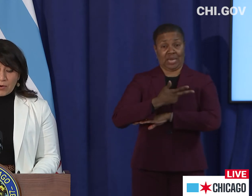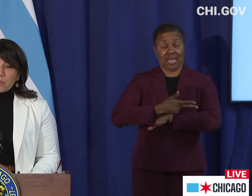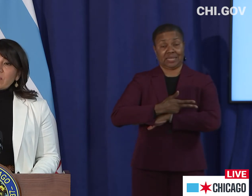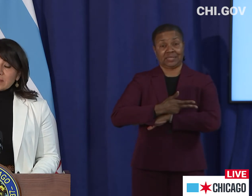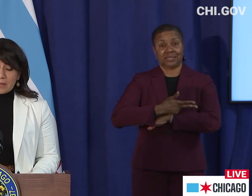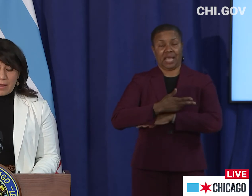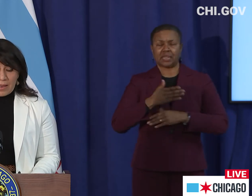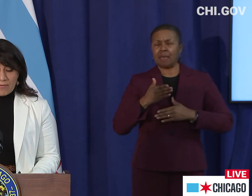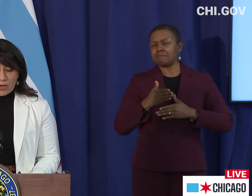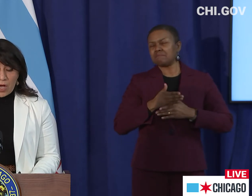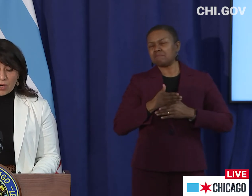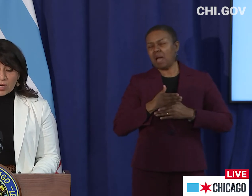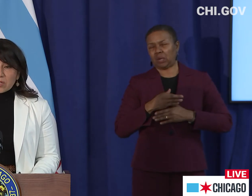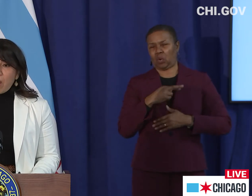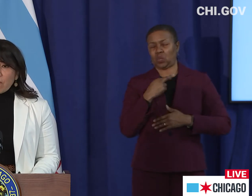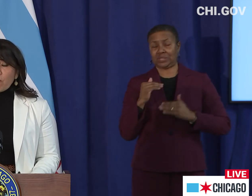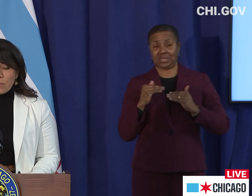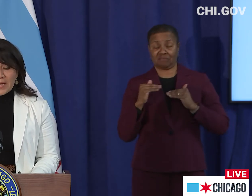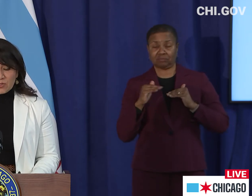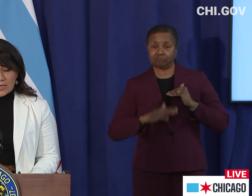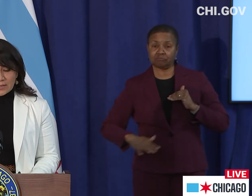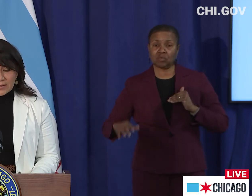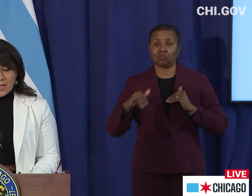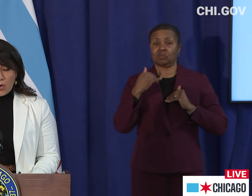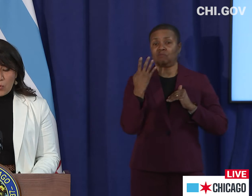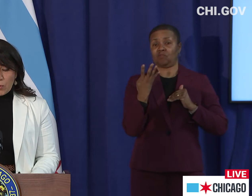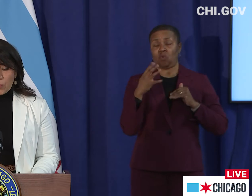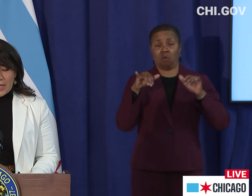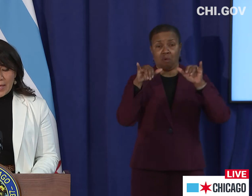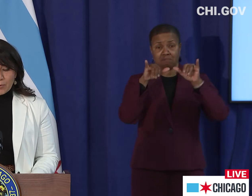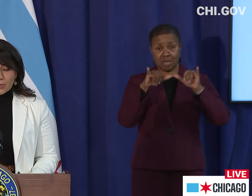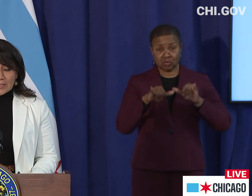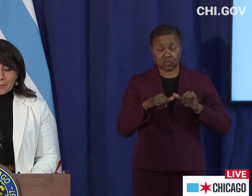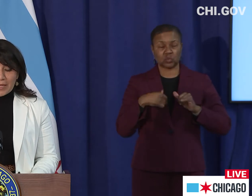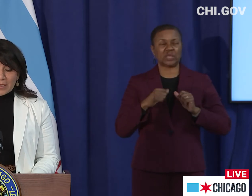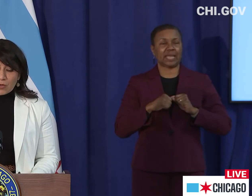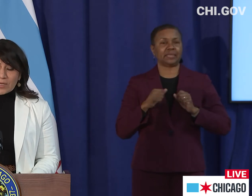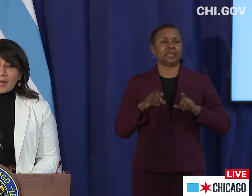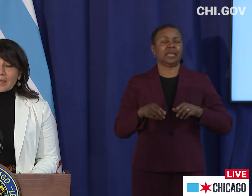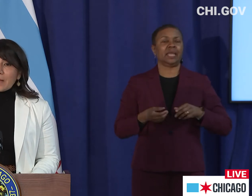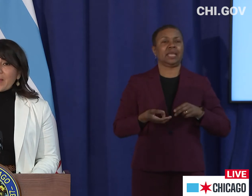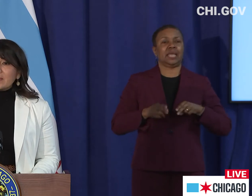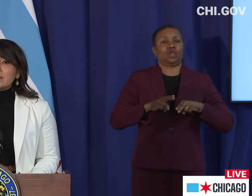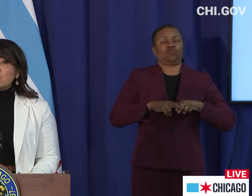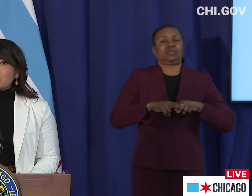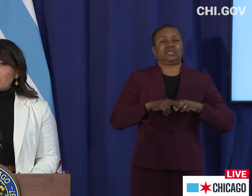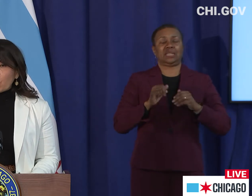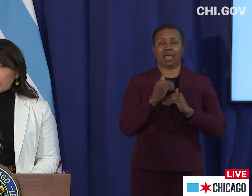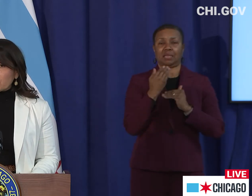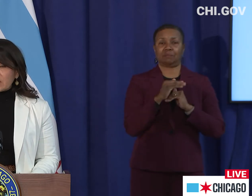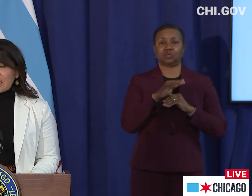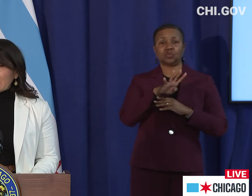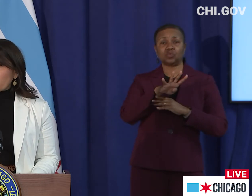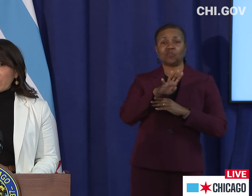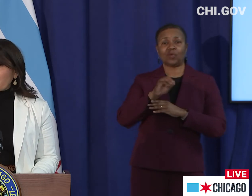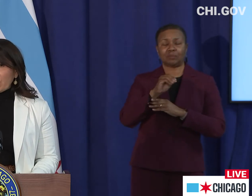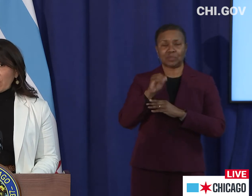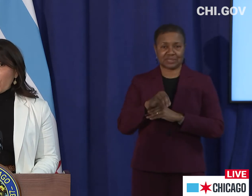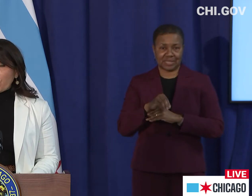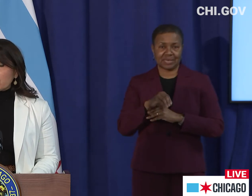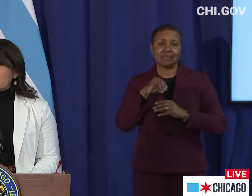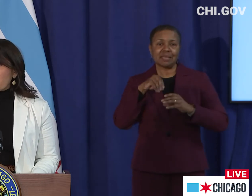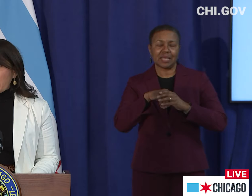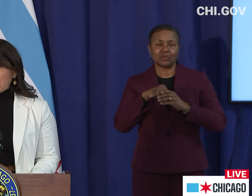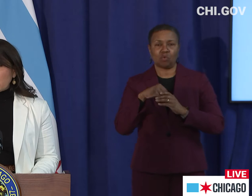the moderate risk level across all 4 metrics, we will be able to expand indoor dining capacity to 40%, and we are